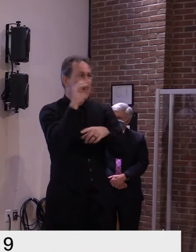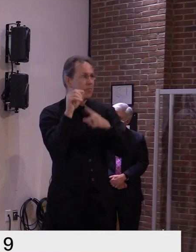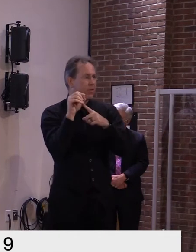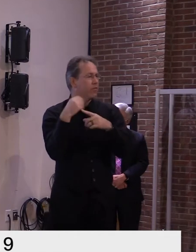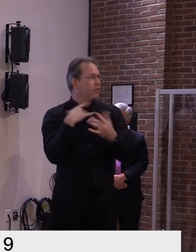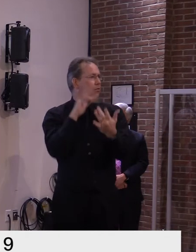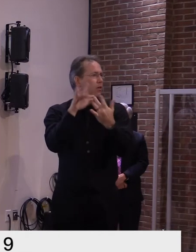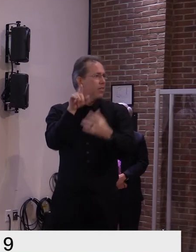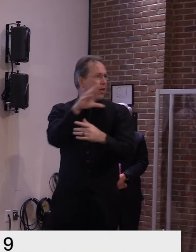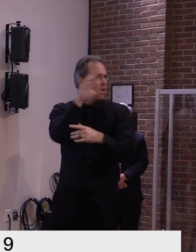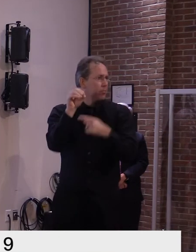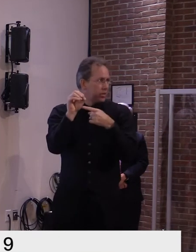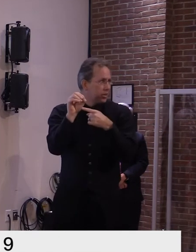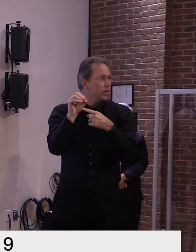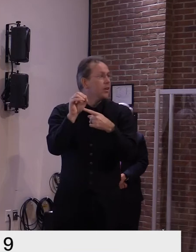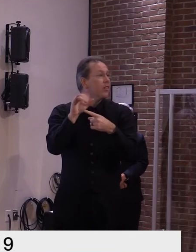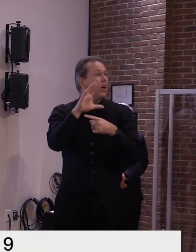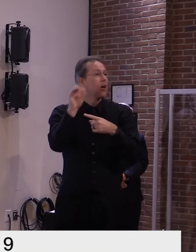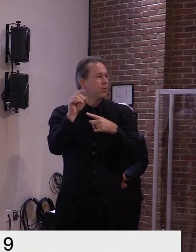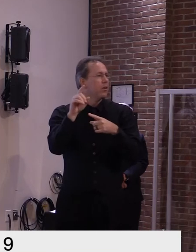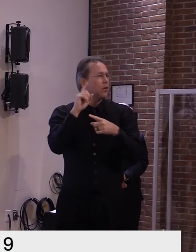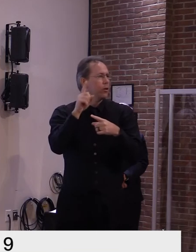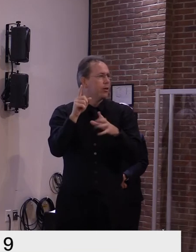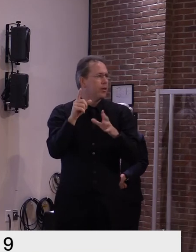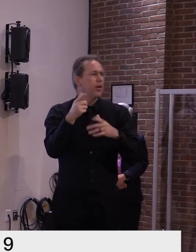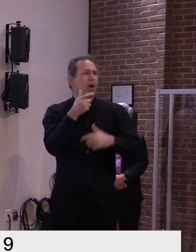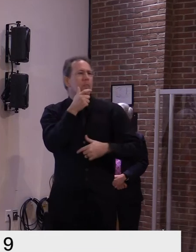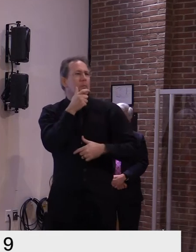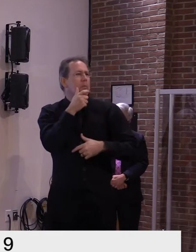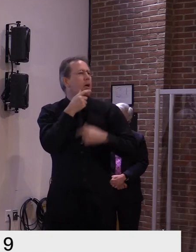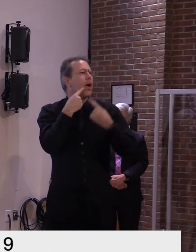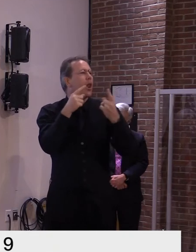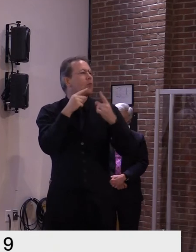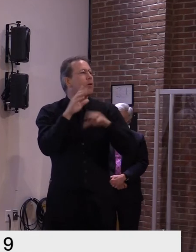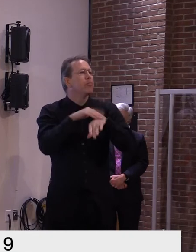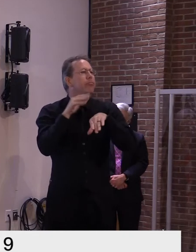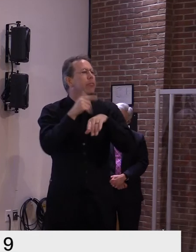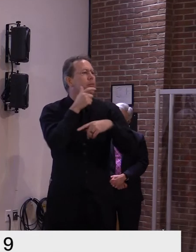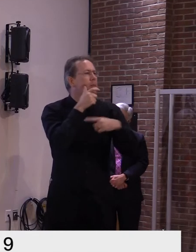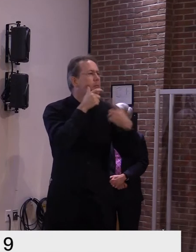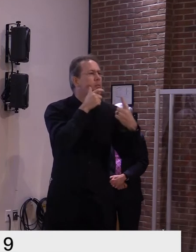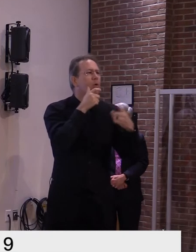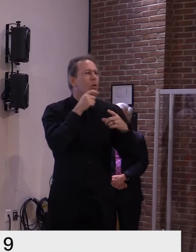the folks that were on the bus to reinforce the quarantine requirements.